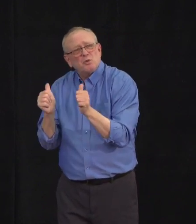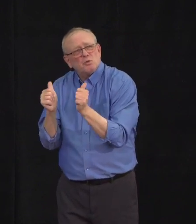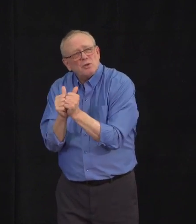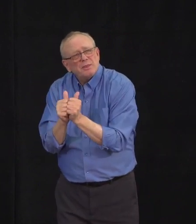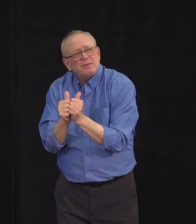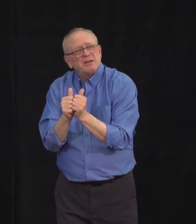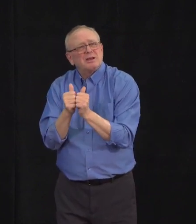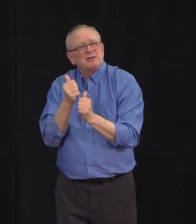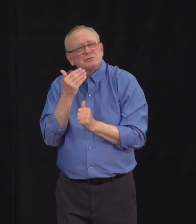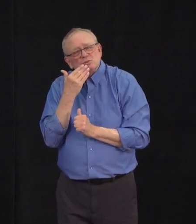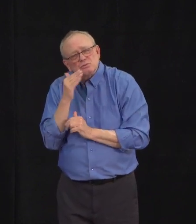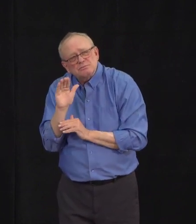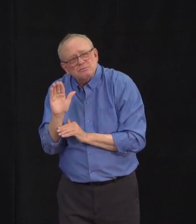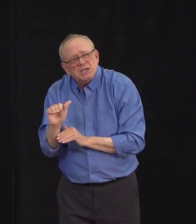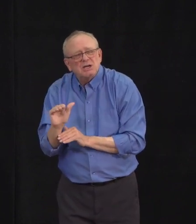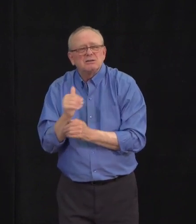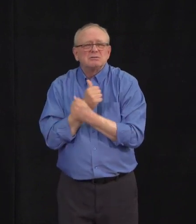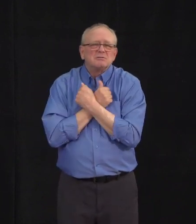through the next question?